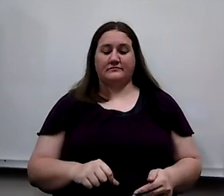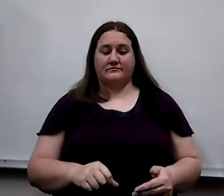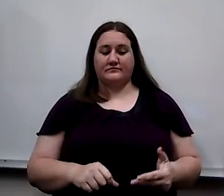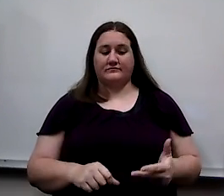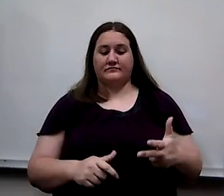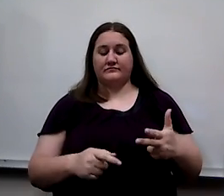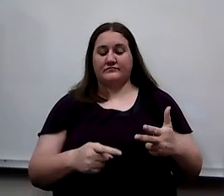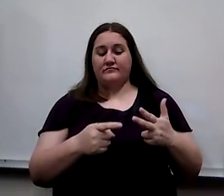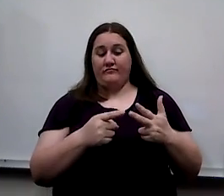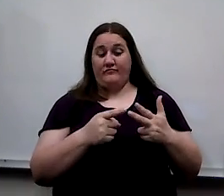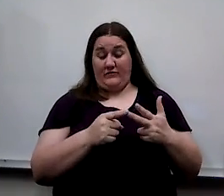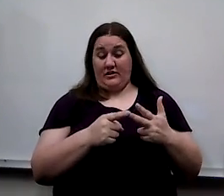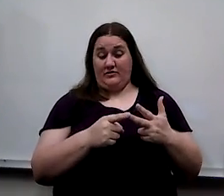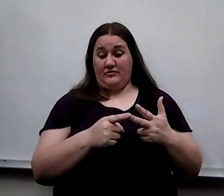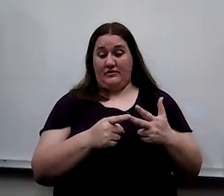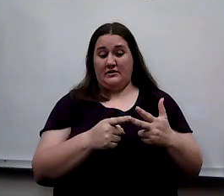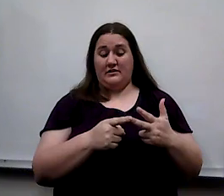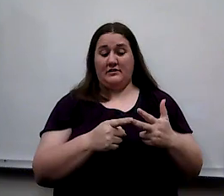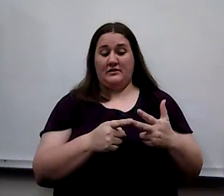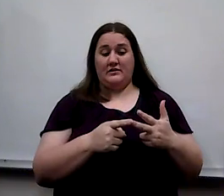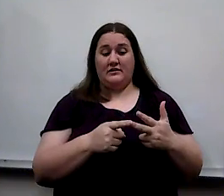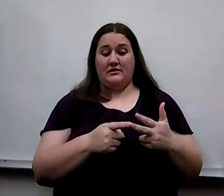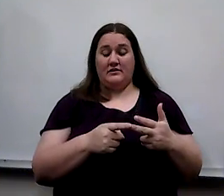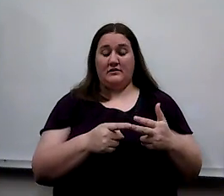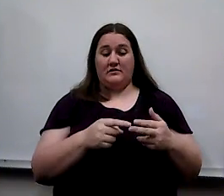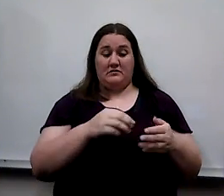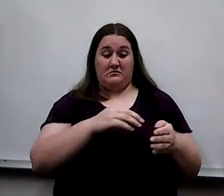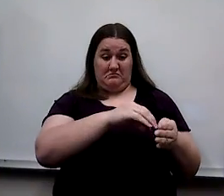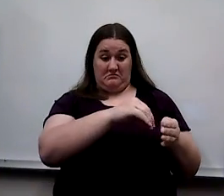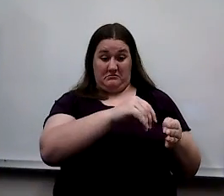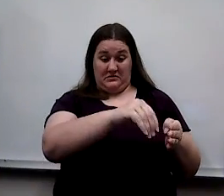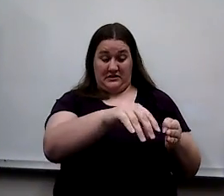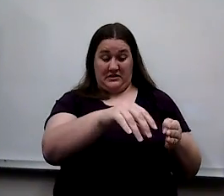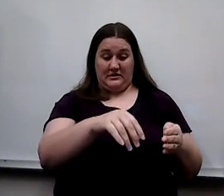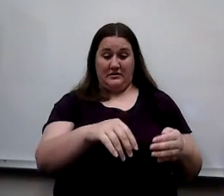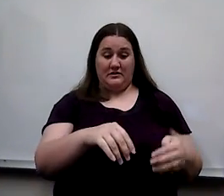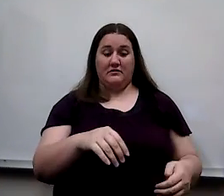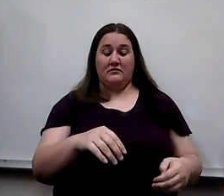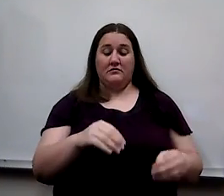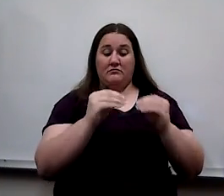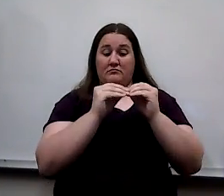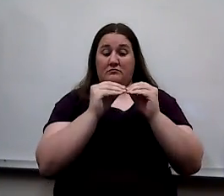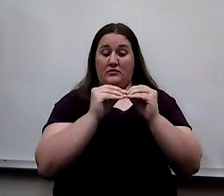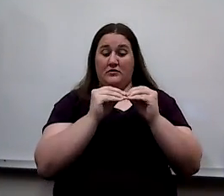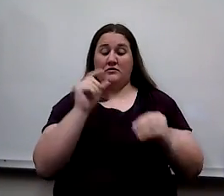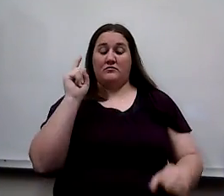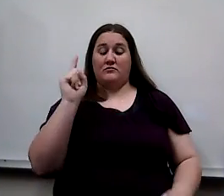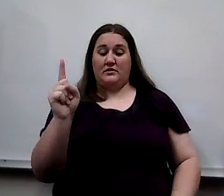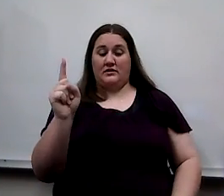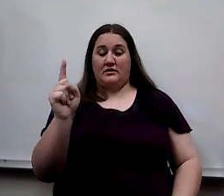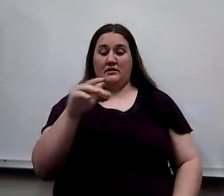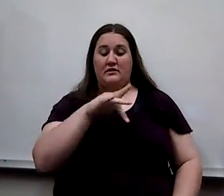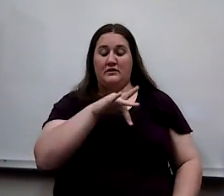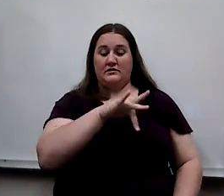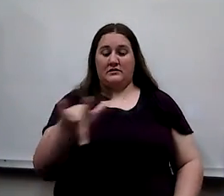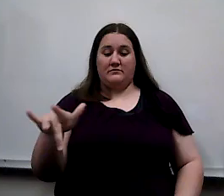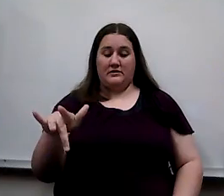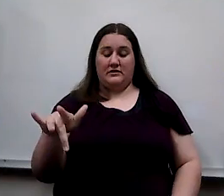soil. Number 3, when planting more than one rose bush, spacing becomes important. Plant